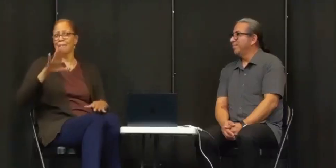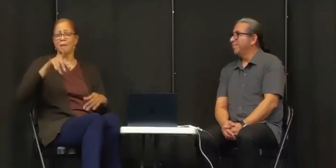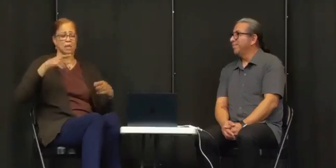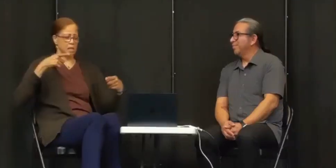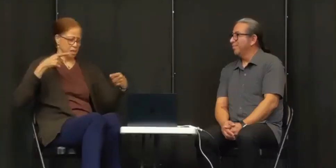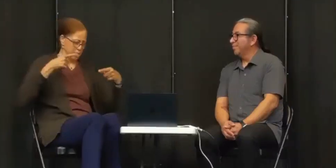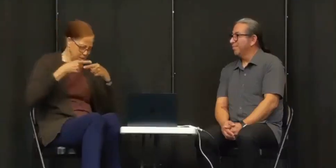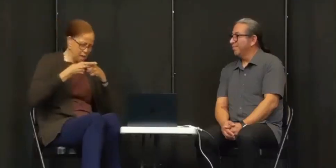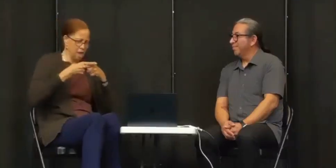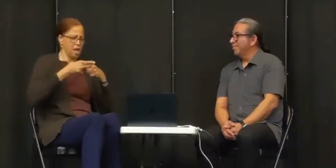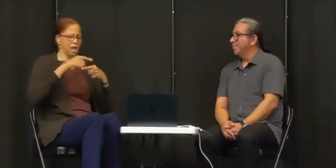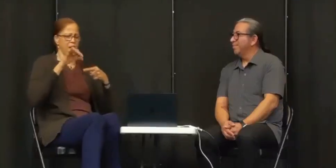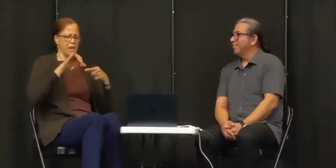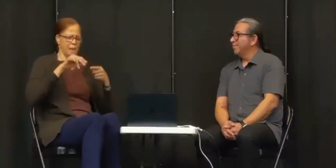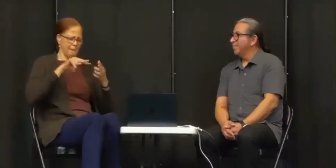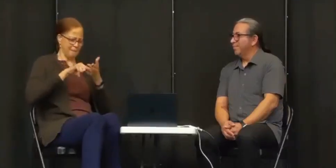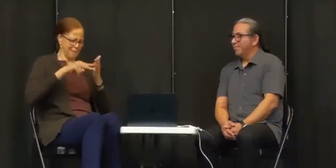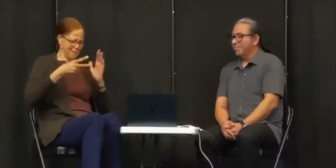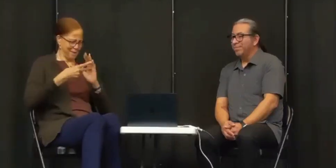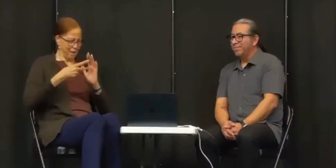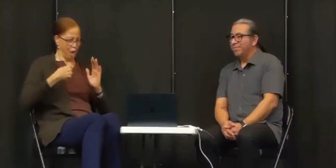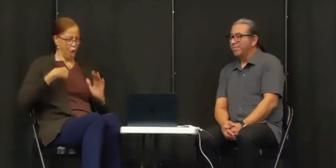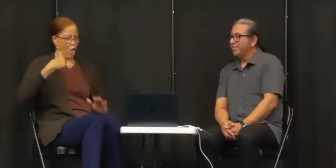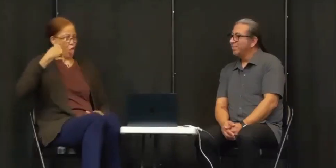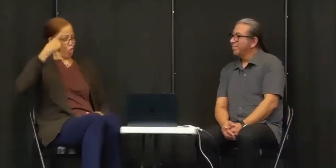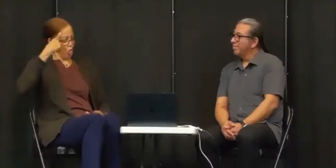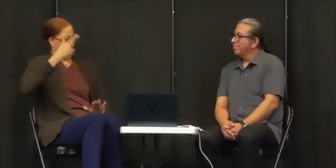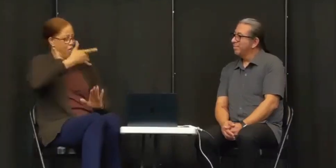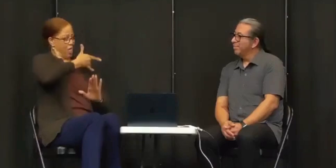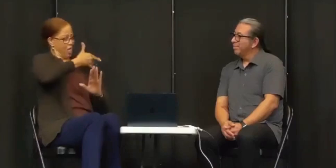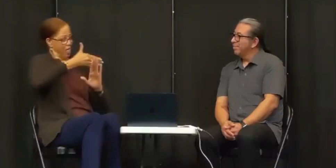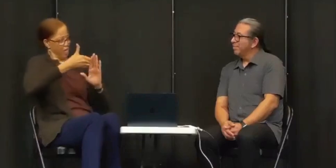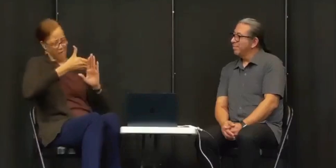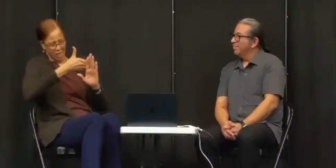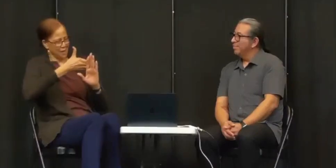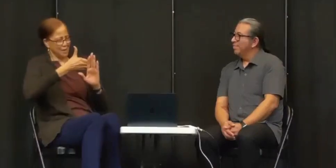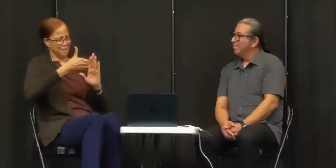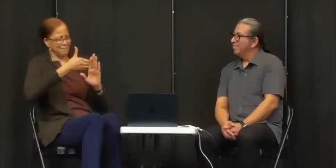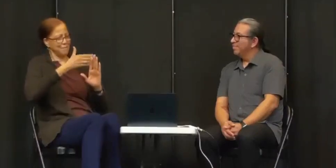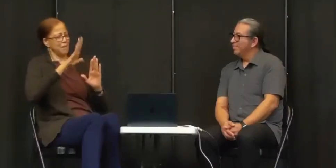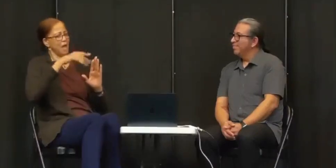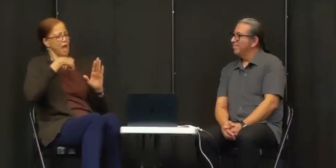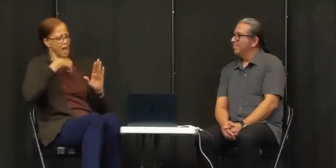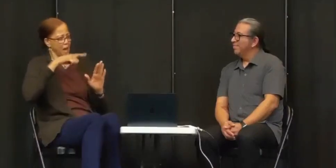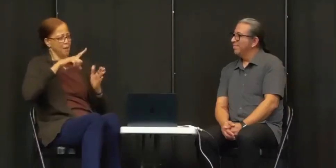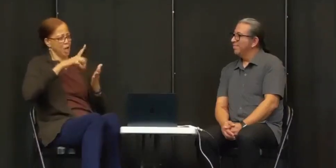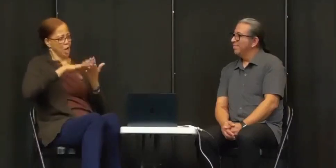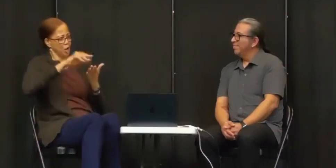Conflicts are not always bad. Conflicts mean, oh,